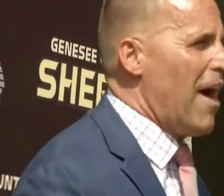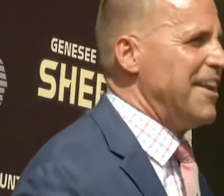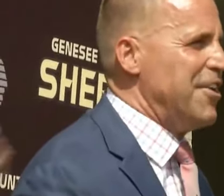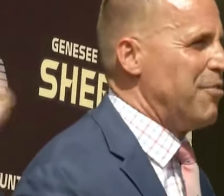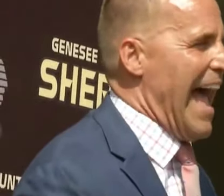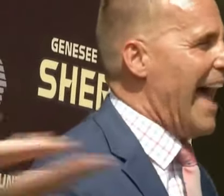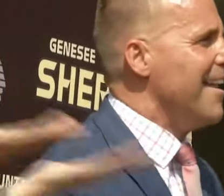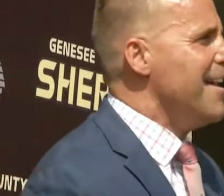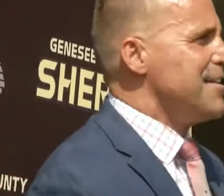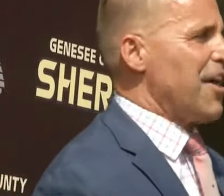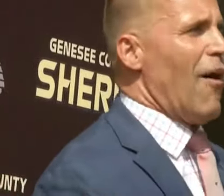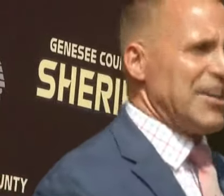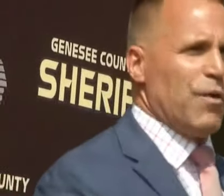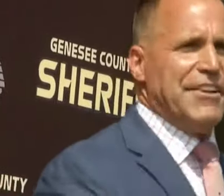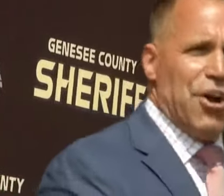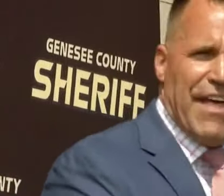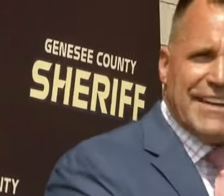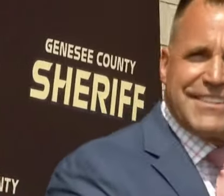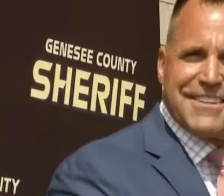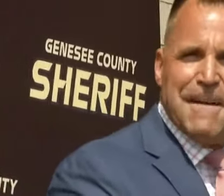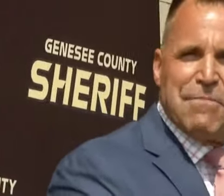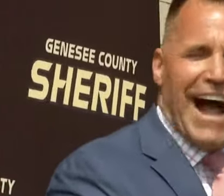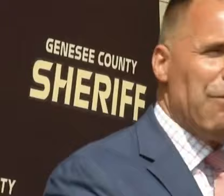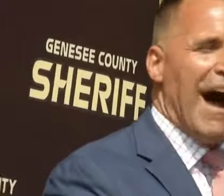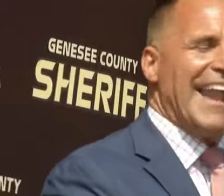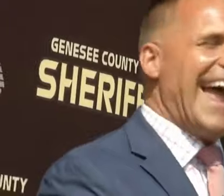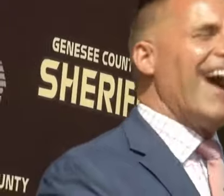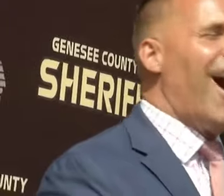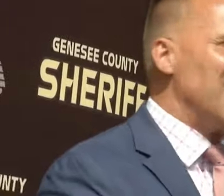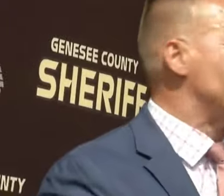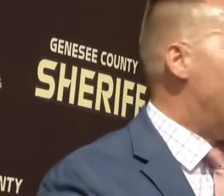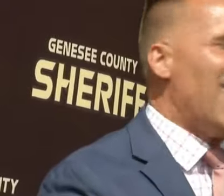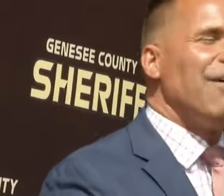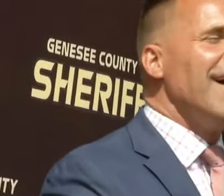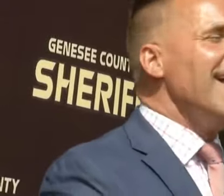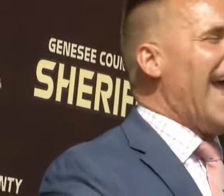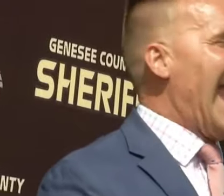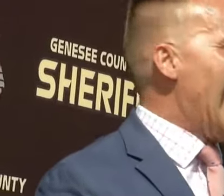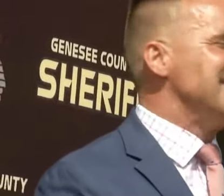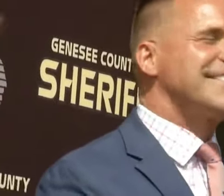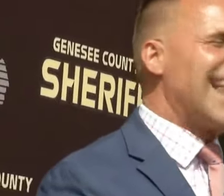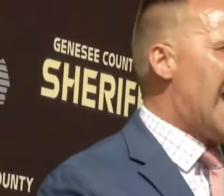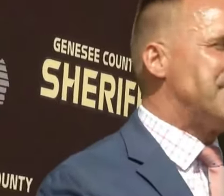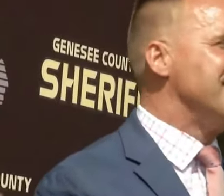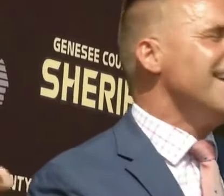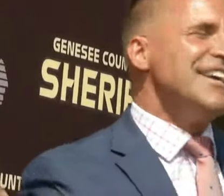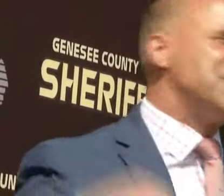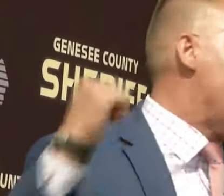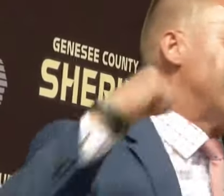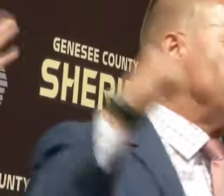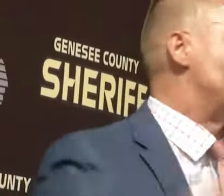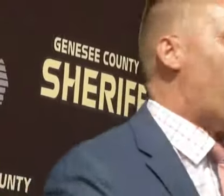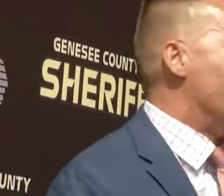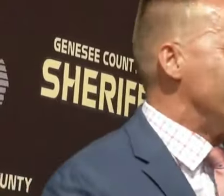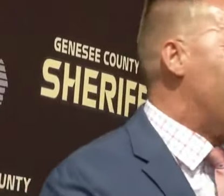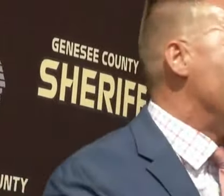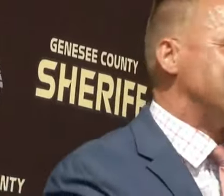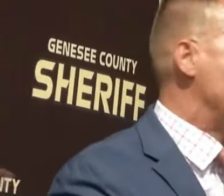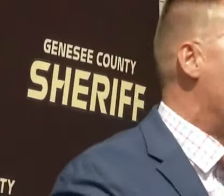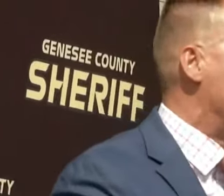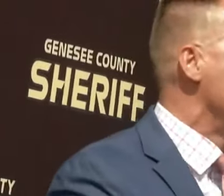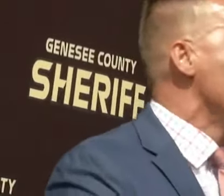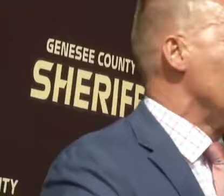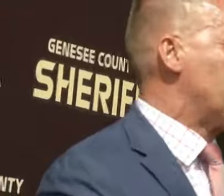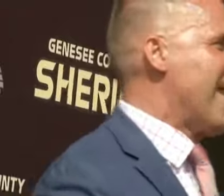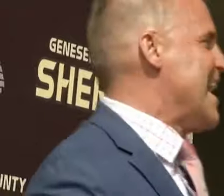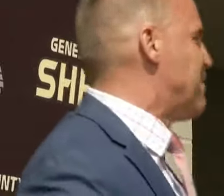going to be the one to do that. So as we do this, I want a heartfelt hand slapping, shake your partner on